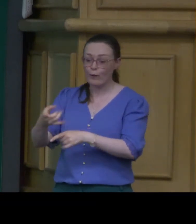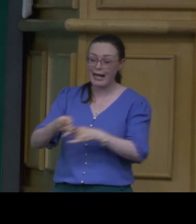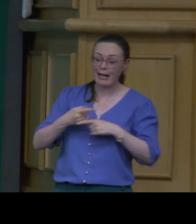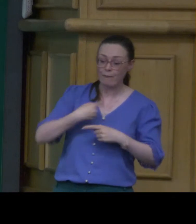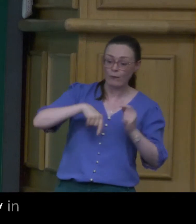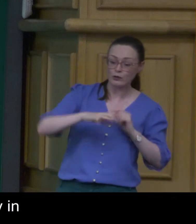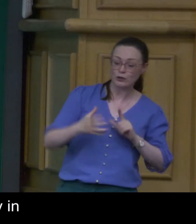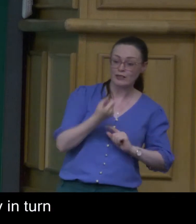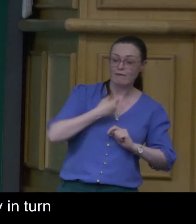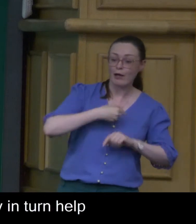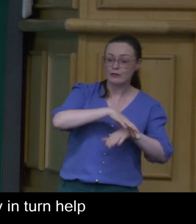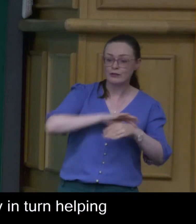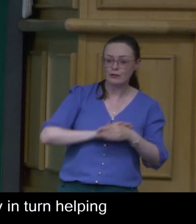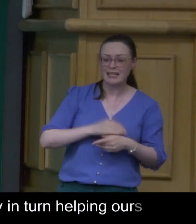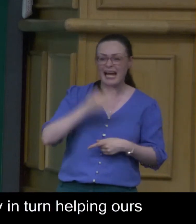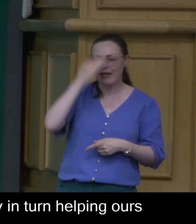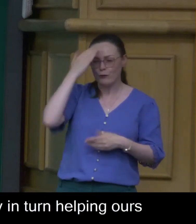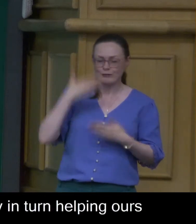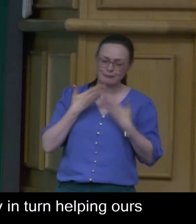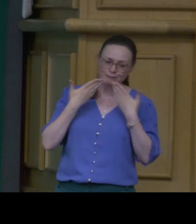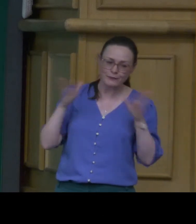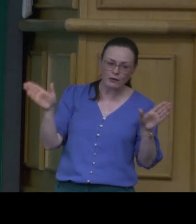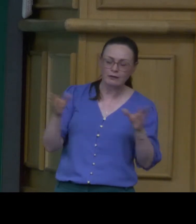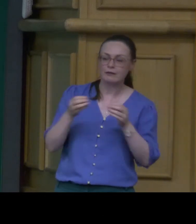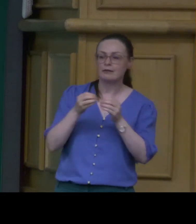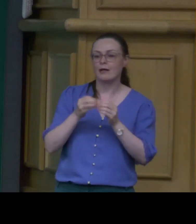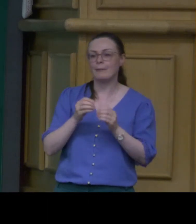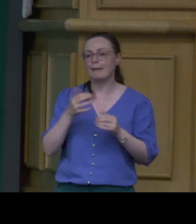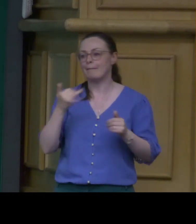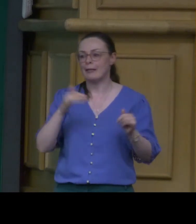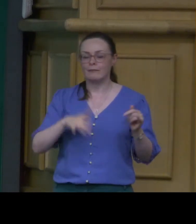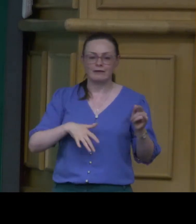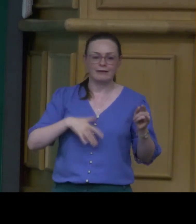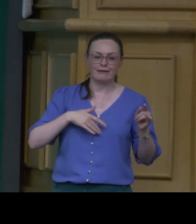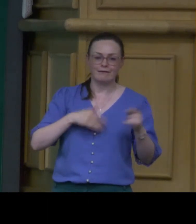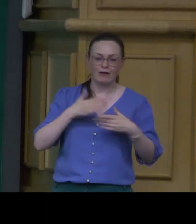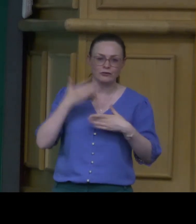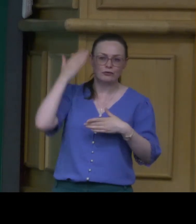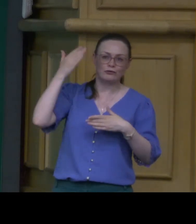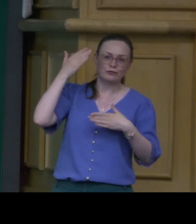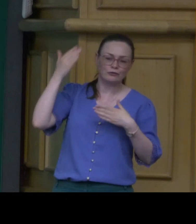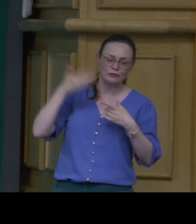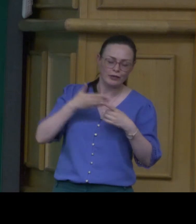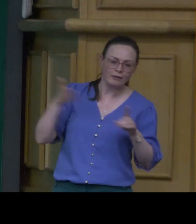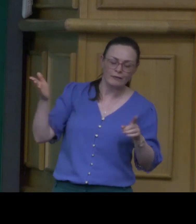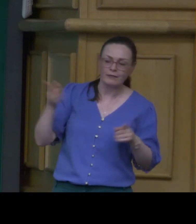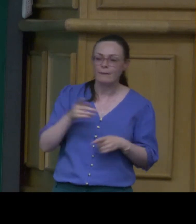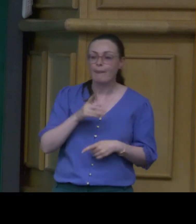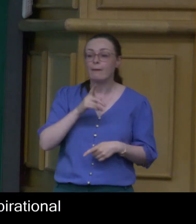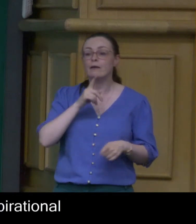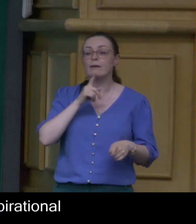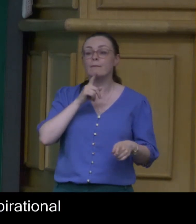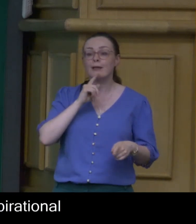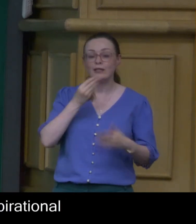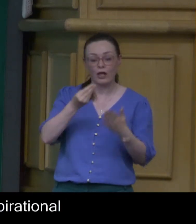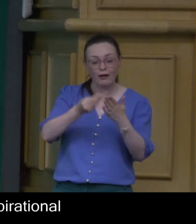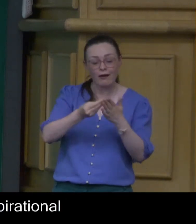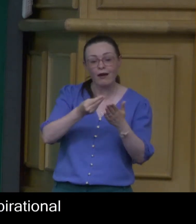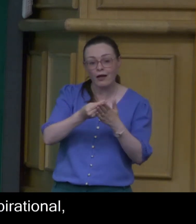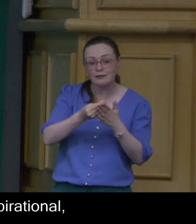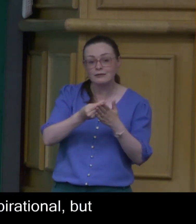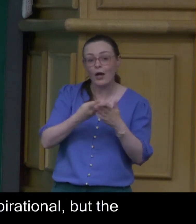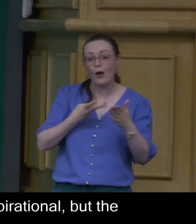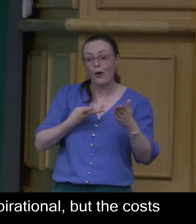own. And I know that's very broad, it's very, you might call it, say, aspirational, but the costs would actually